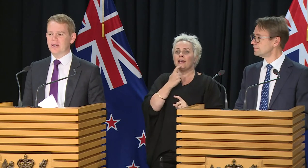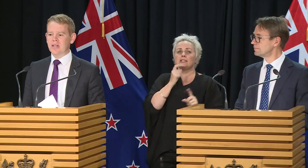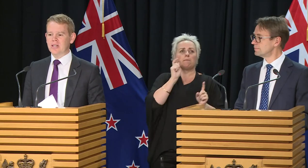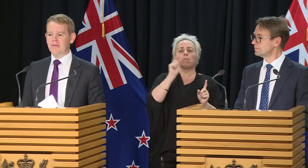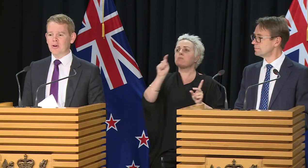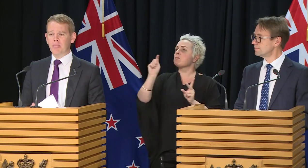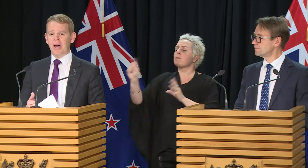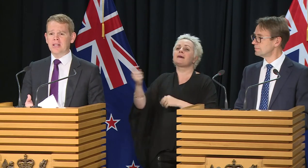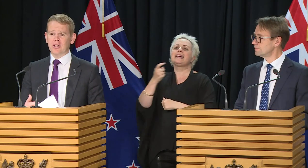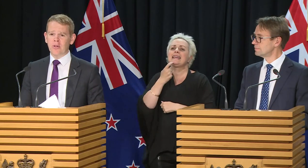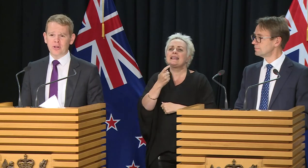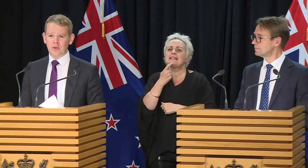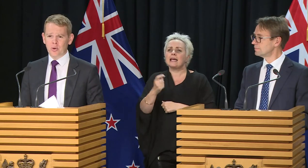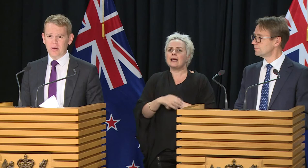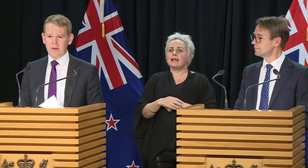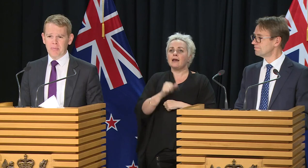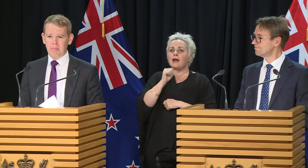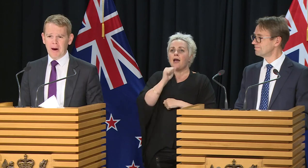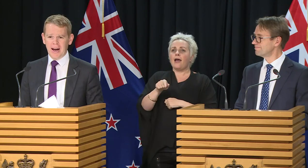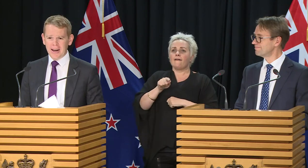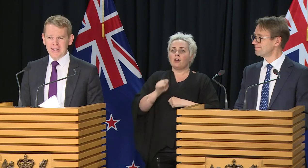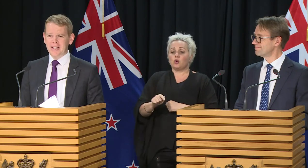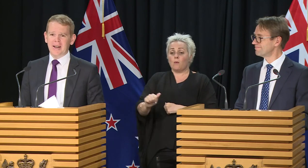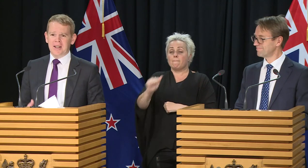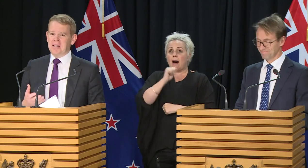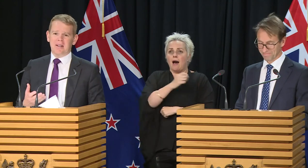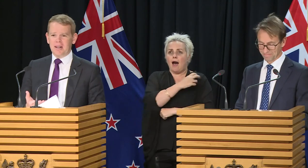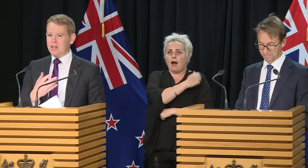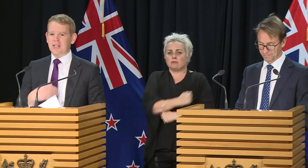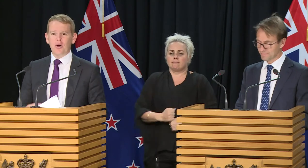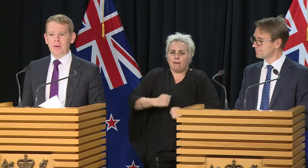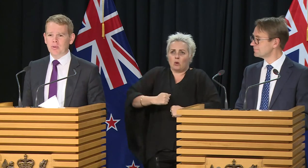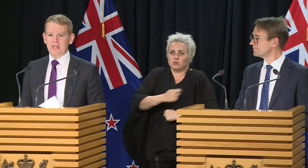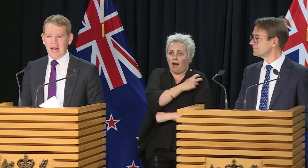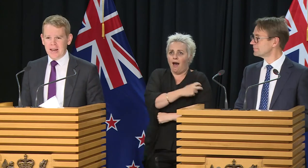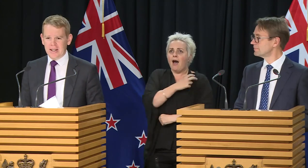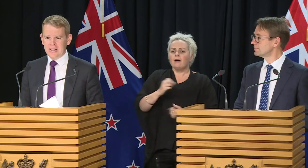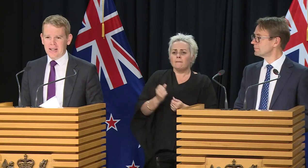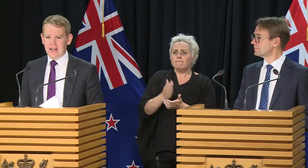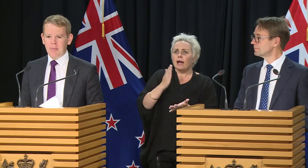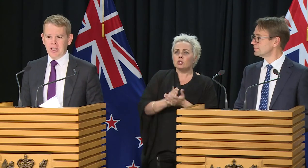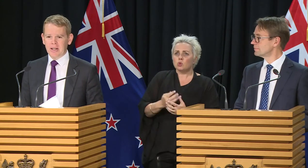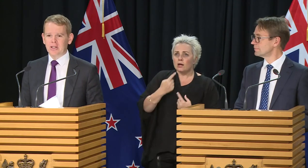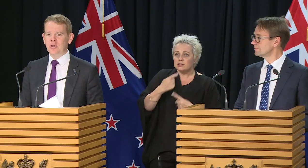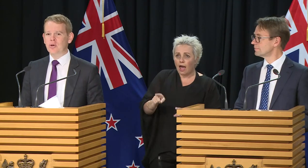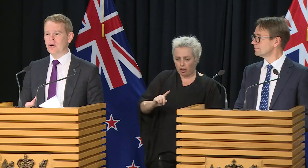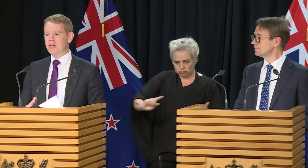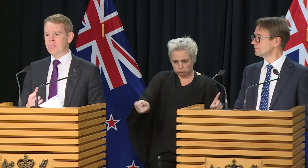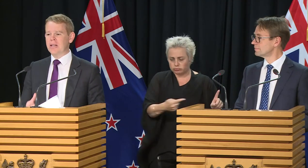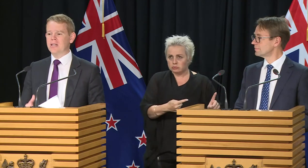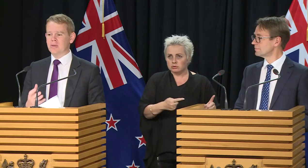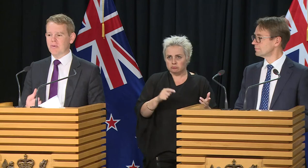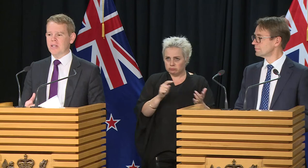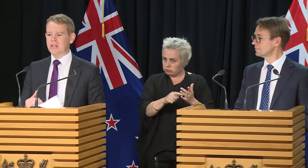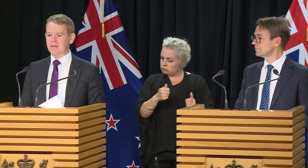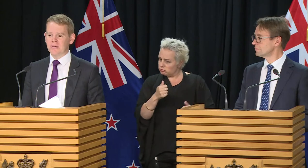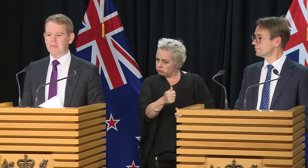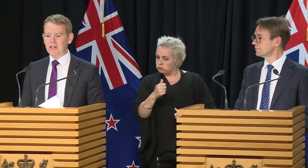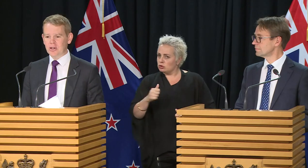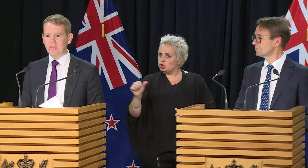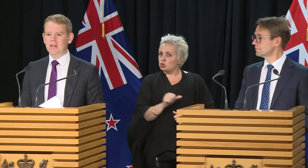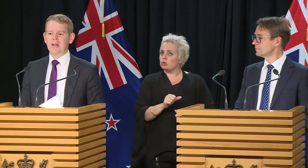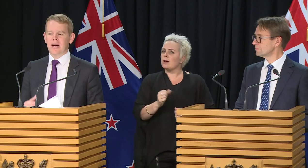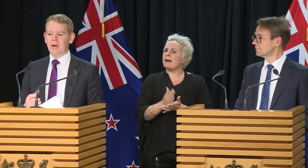those sorts of things. If you're a bouncer on the door of a bar, tell people to scan as they're coming in. Do those basic